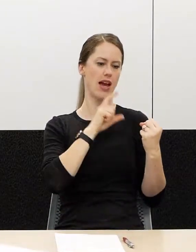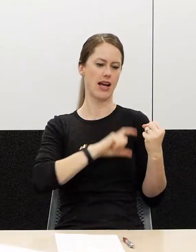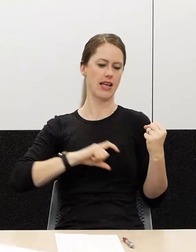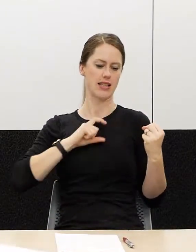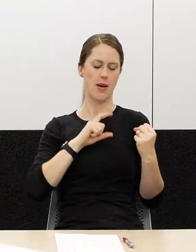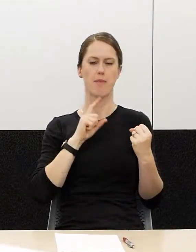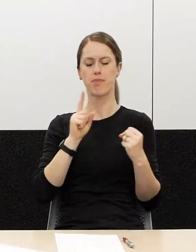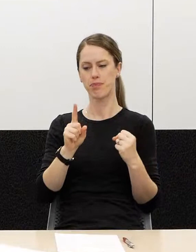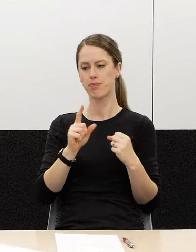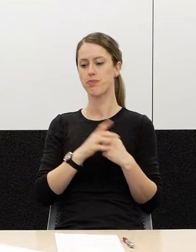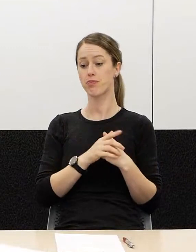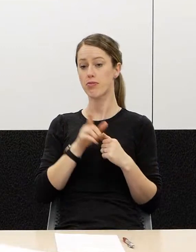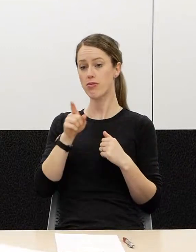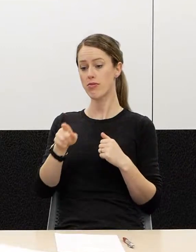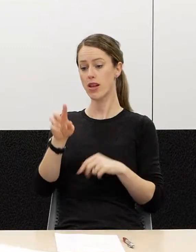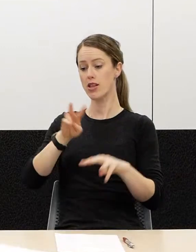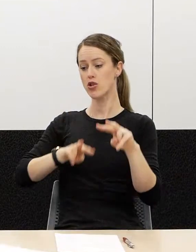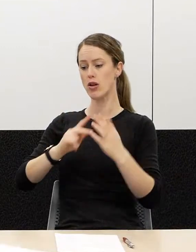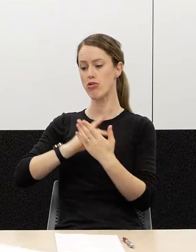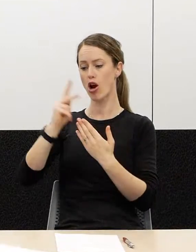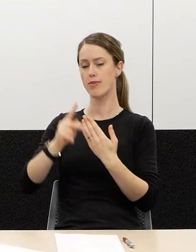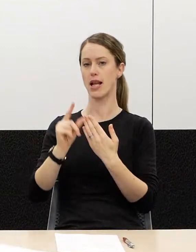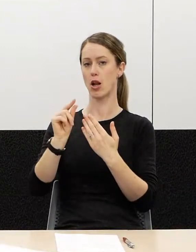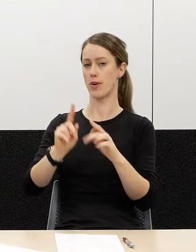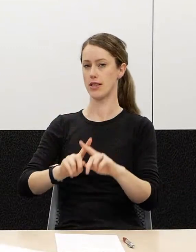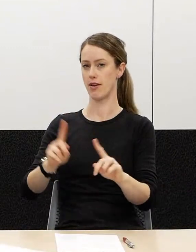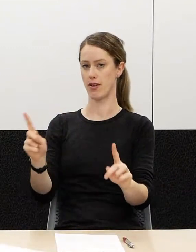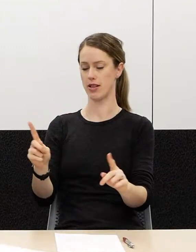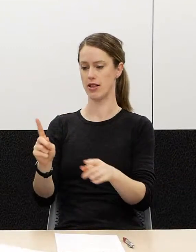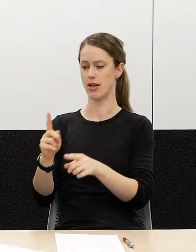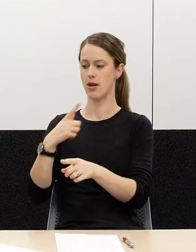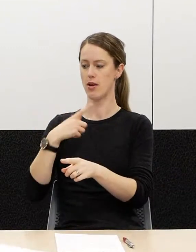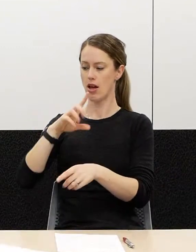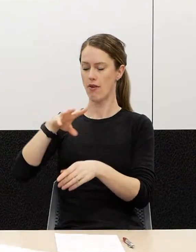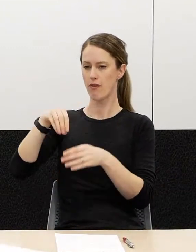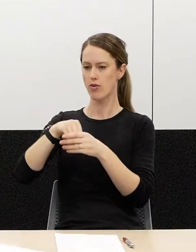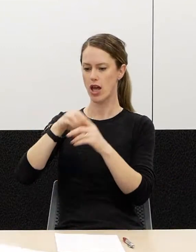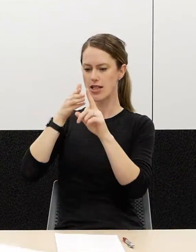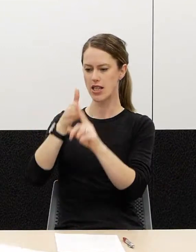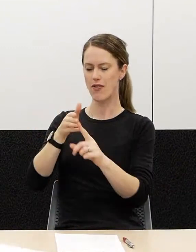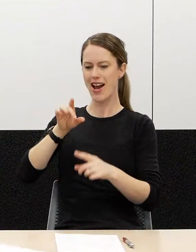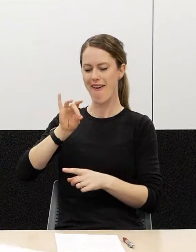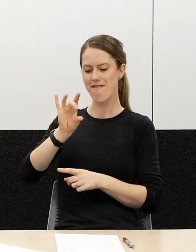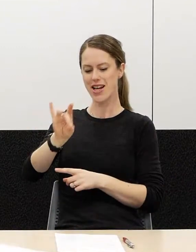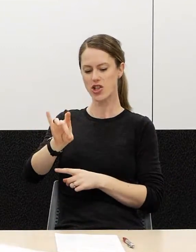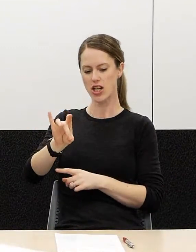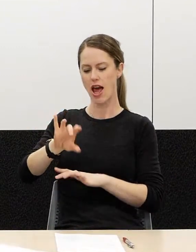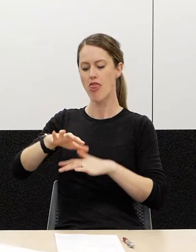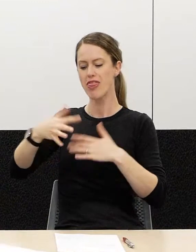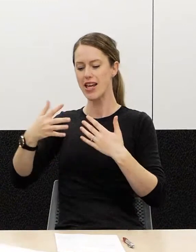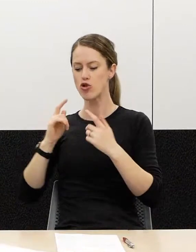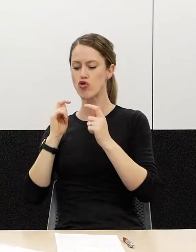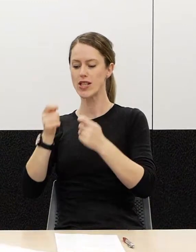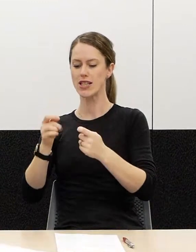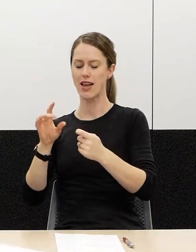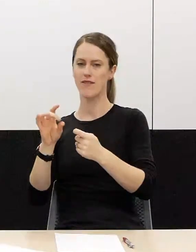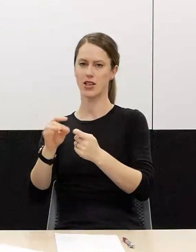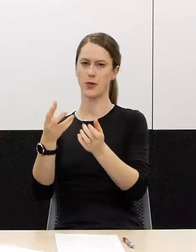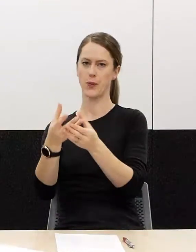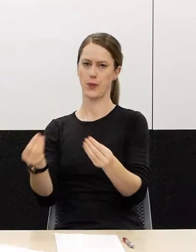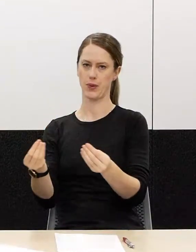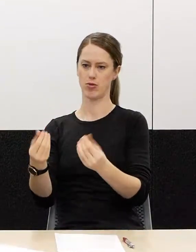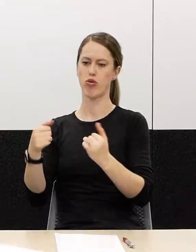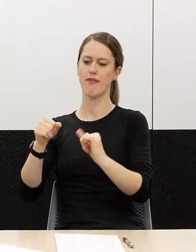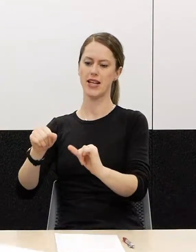cancer, but that screening program is a bit different because it involves identifying the infection and then treating the infection